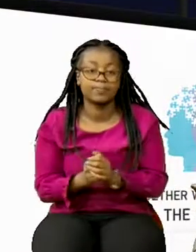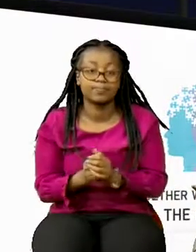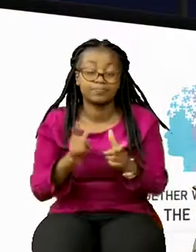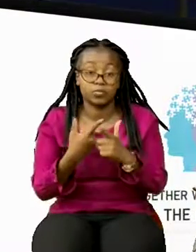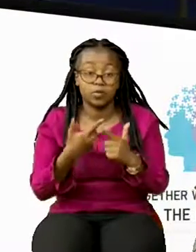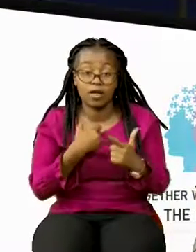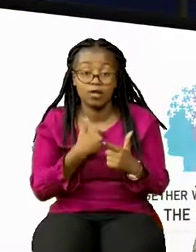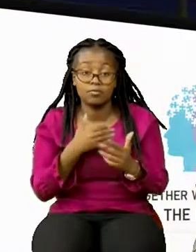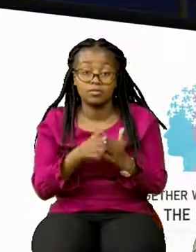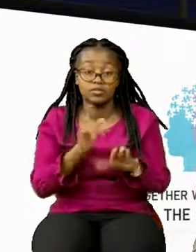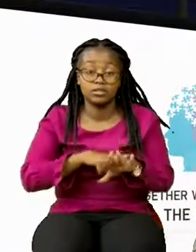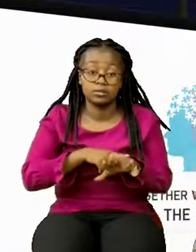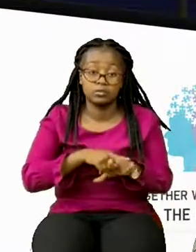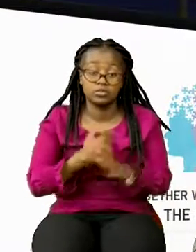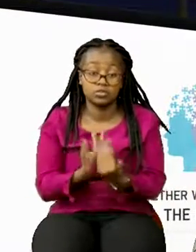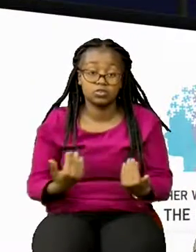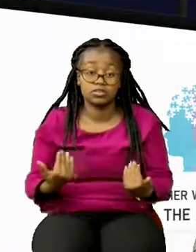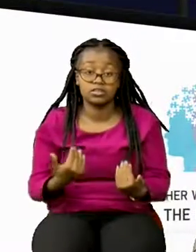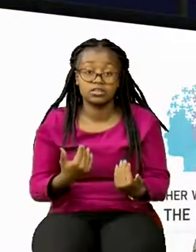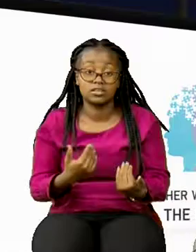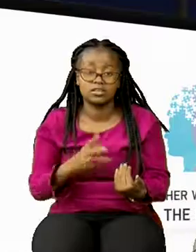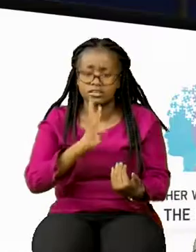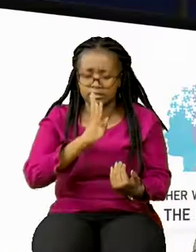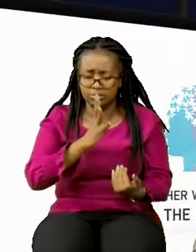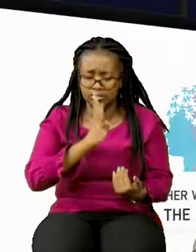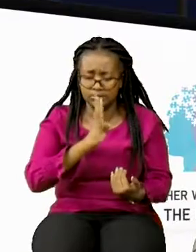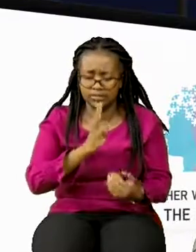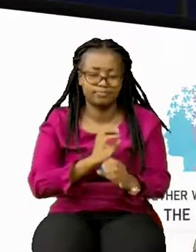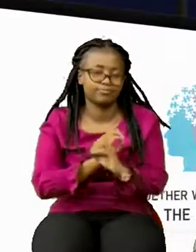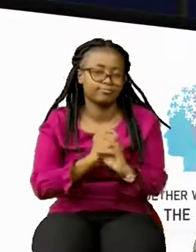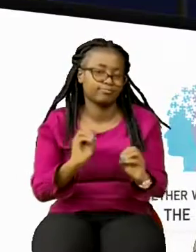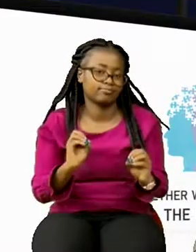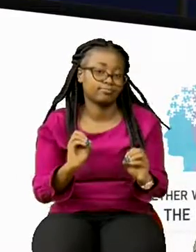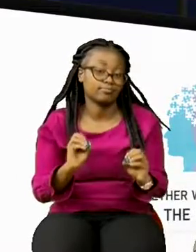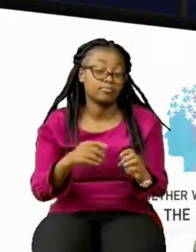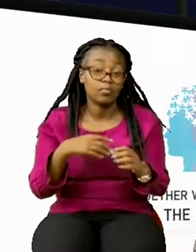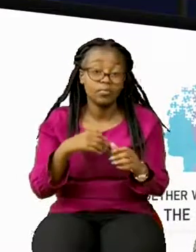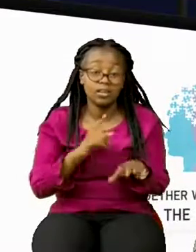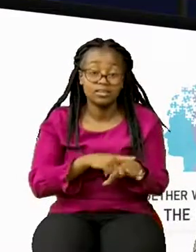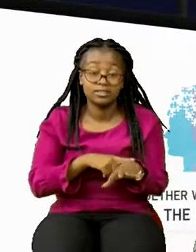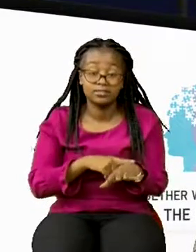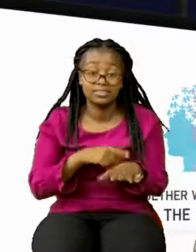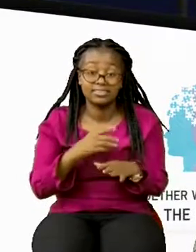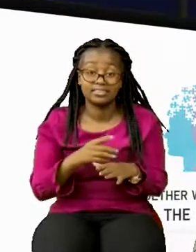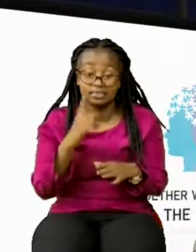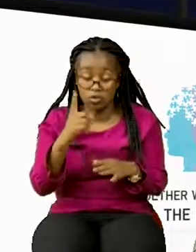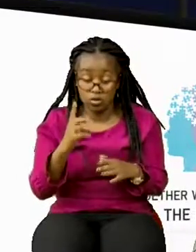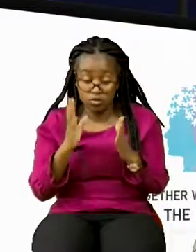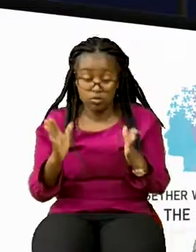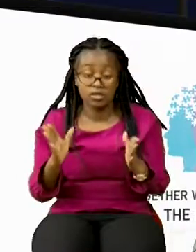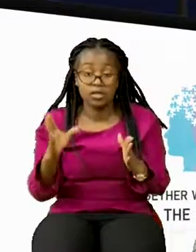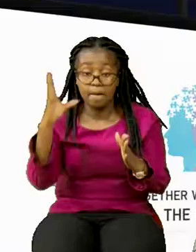Then we have, most of the time, we say the children are nonverbal, but often at times we know this is one of the